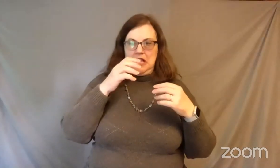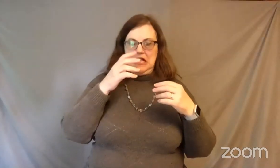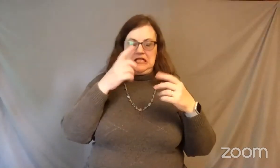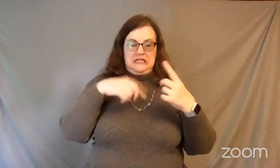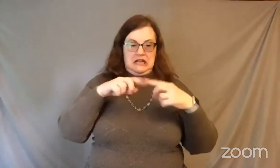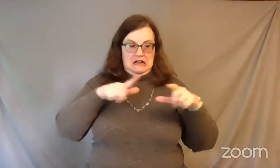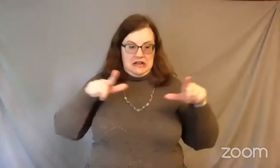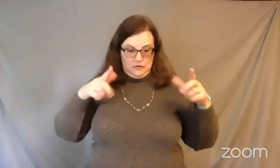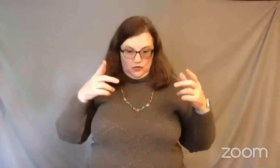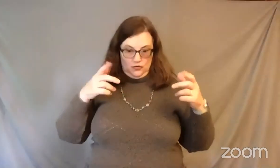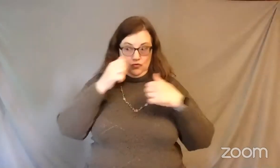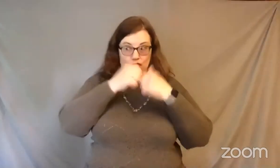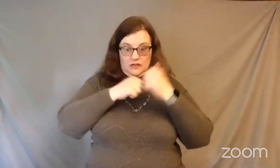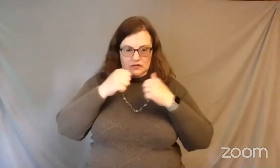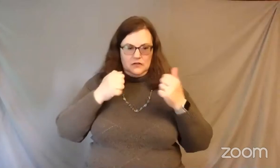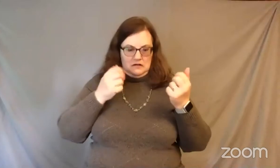because they're being acquired at the same time.